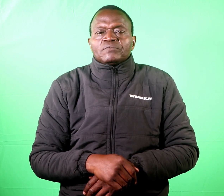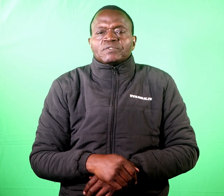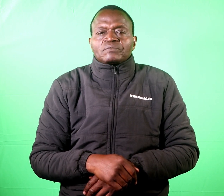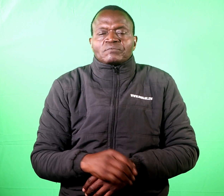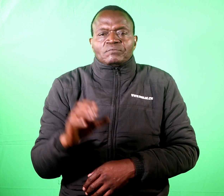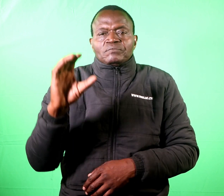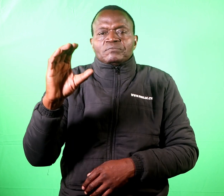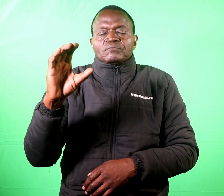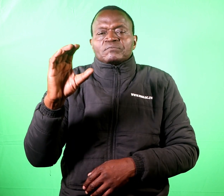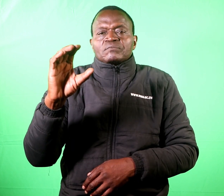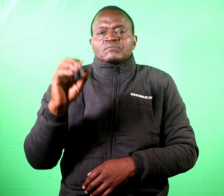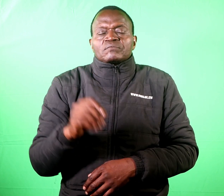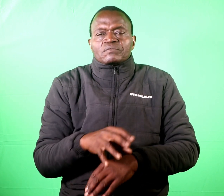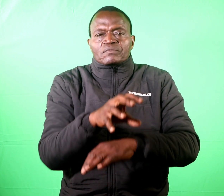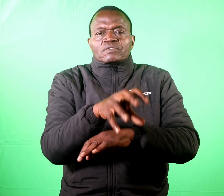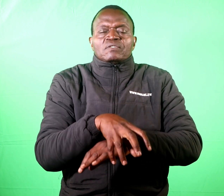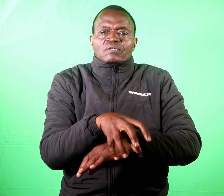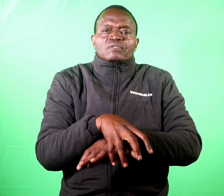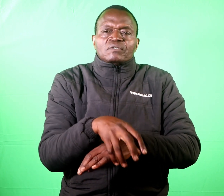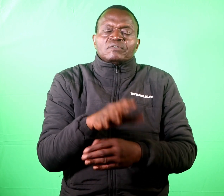C. Agriculture production.